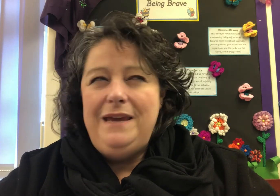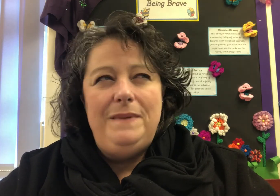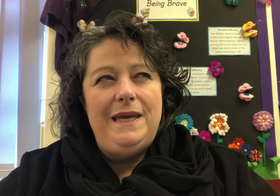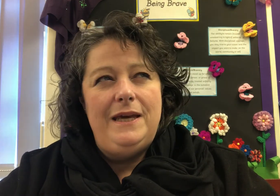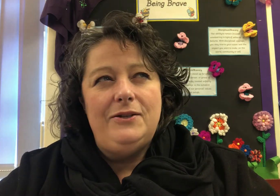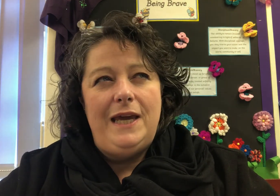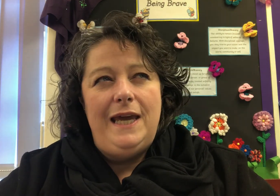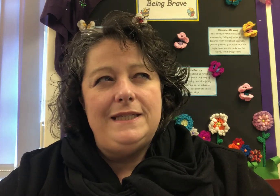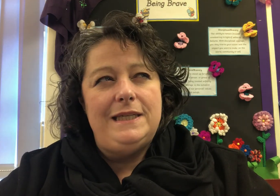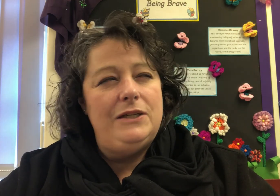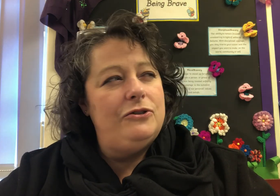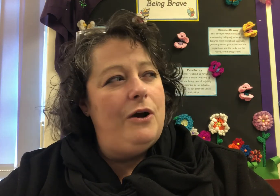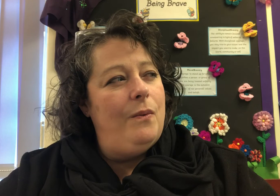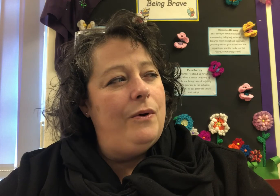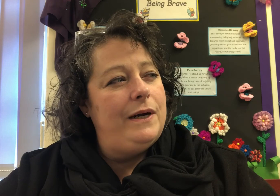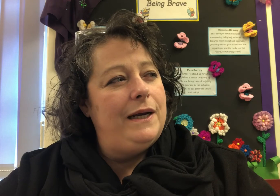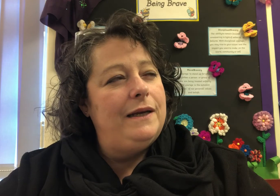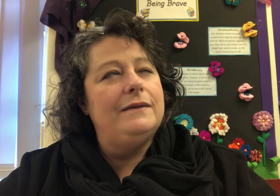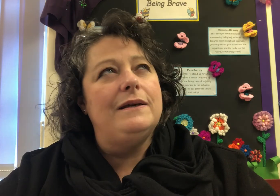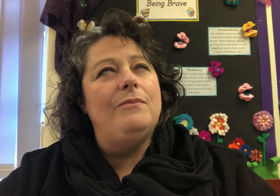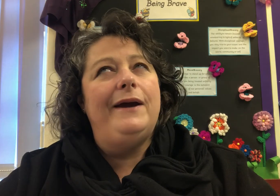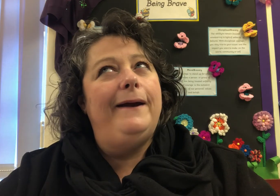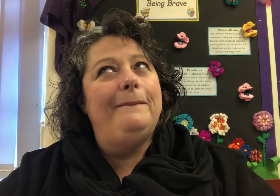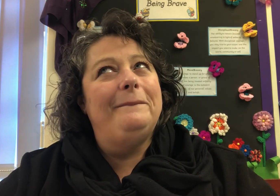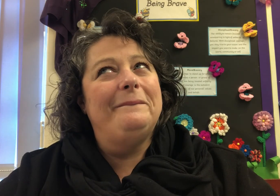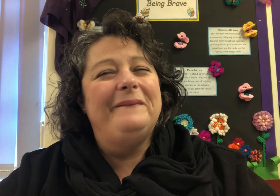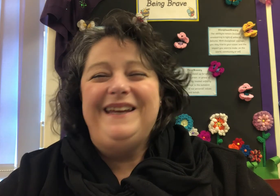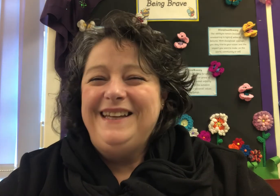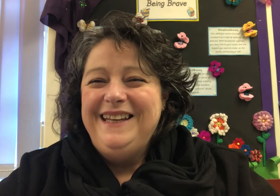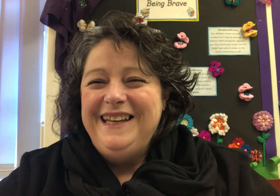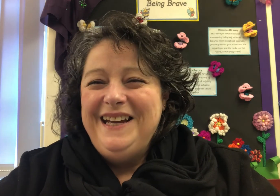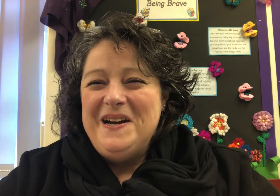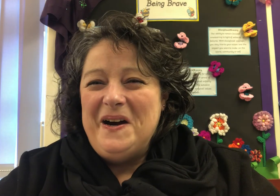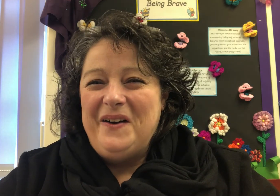Maybe there's a head teacher award in it somewhere. All right,